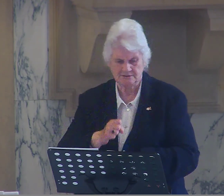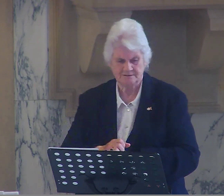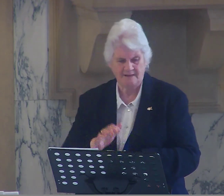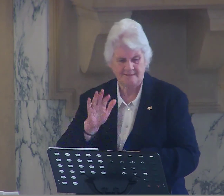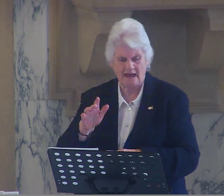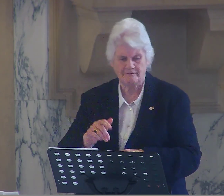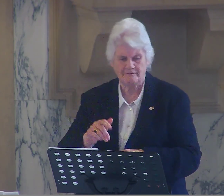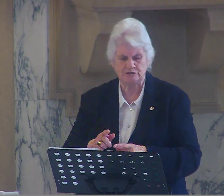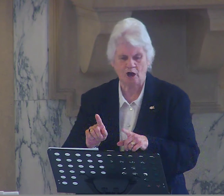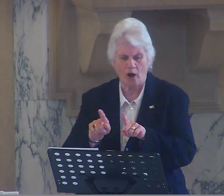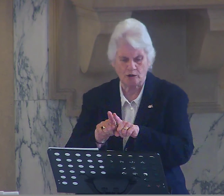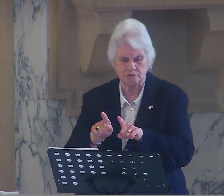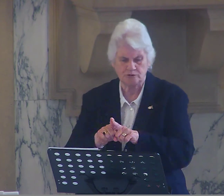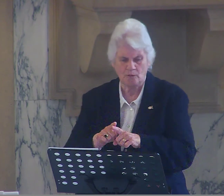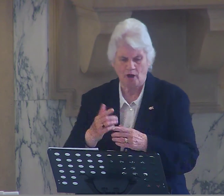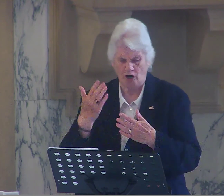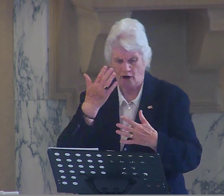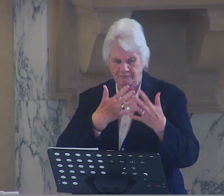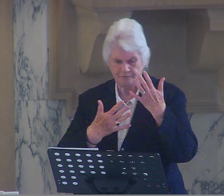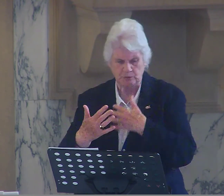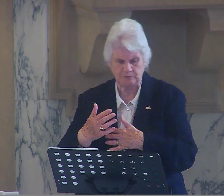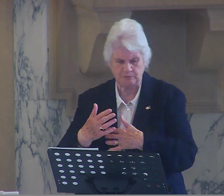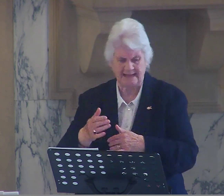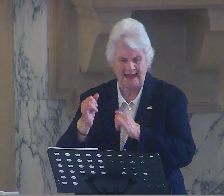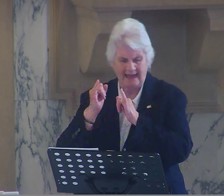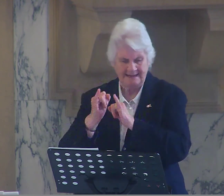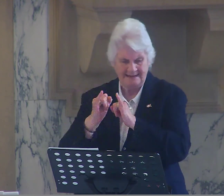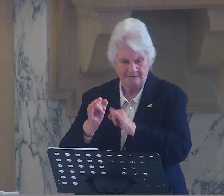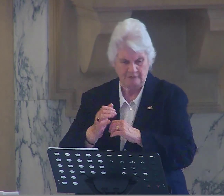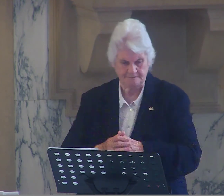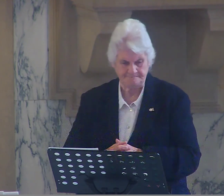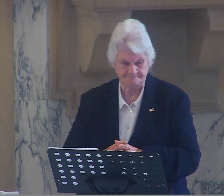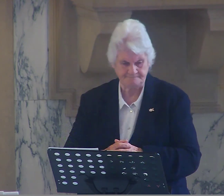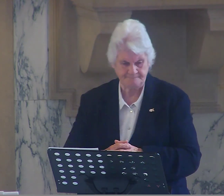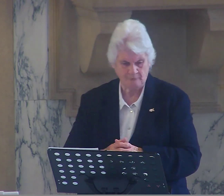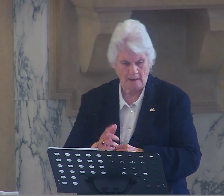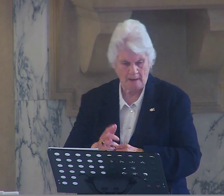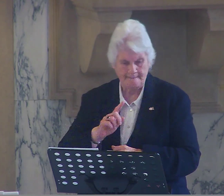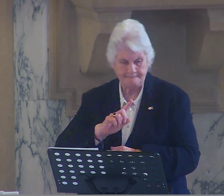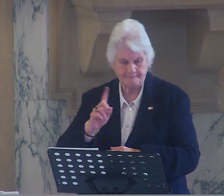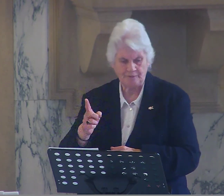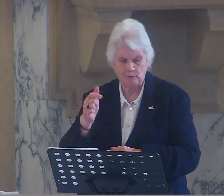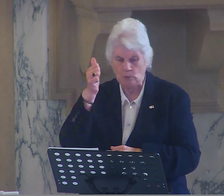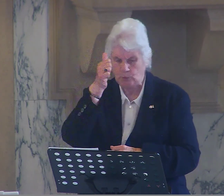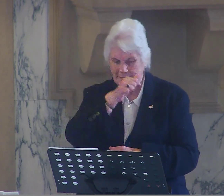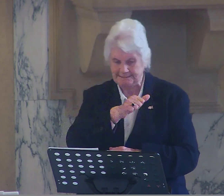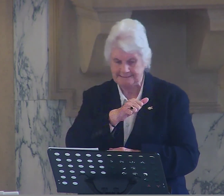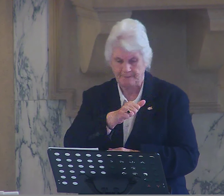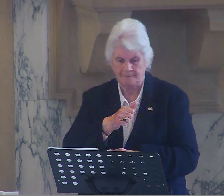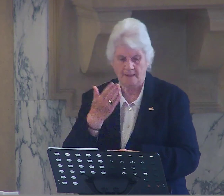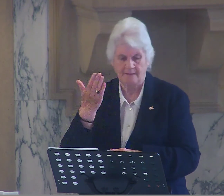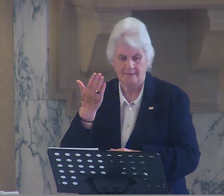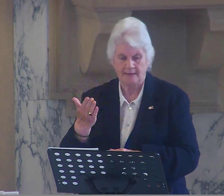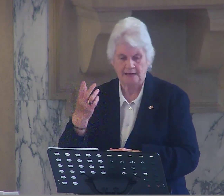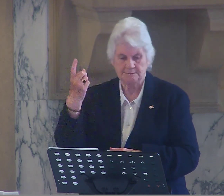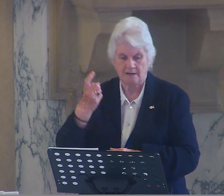If there is jealousy and selfishness, there is confusion and evil.